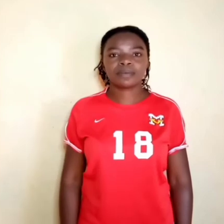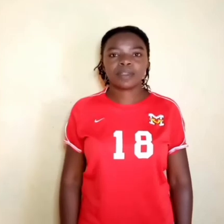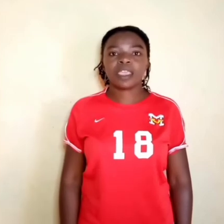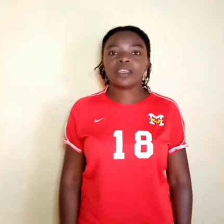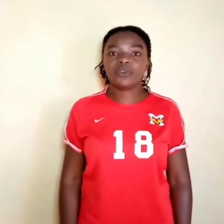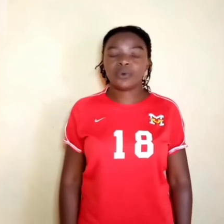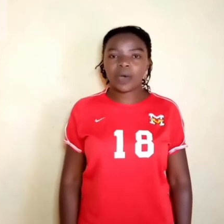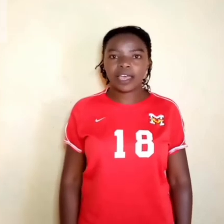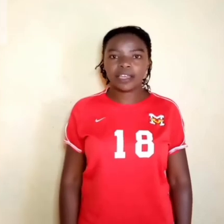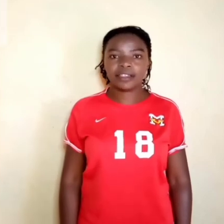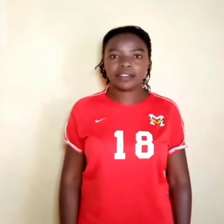You are.